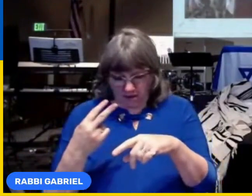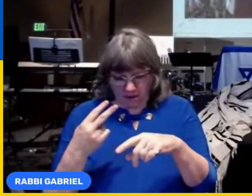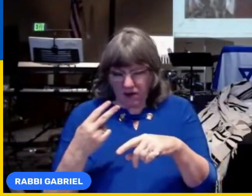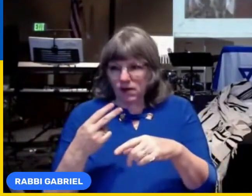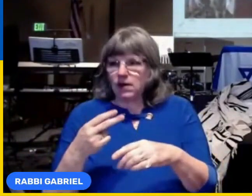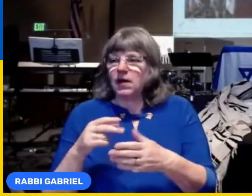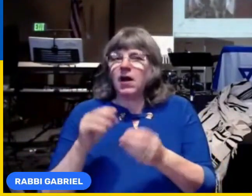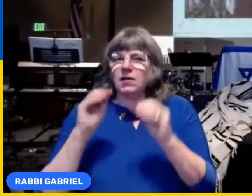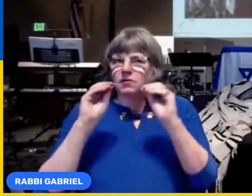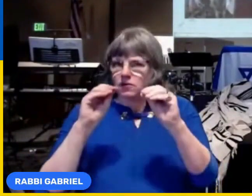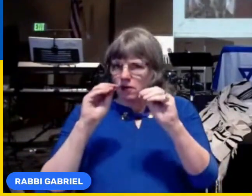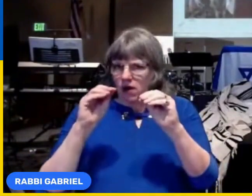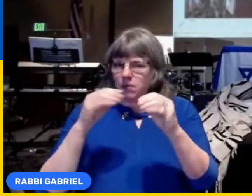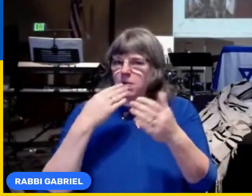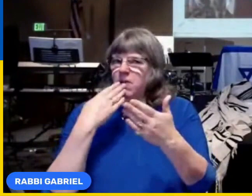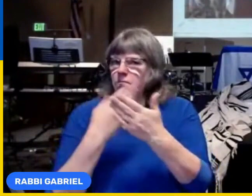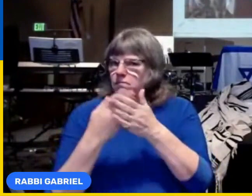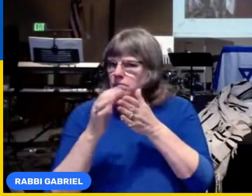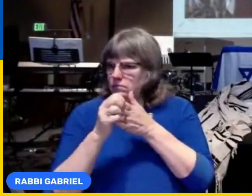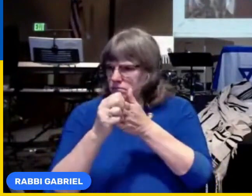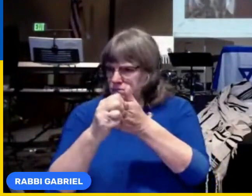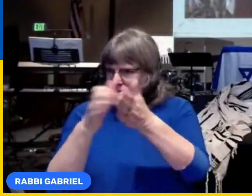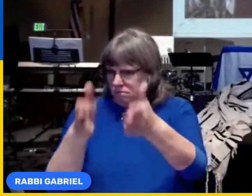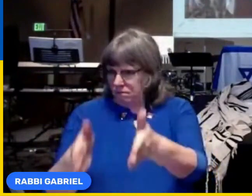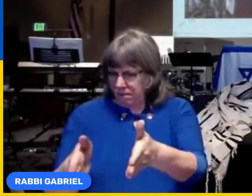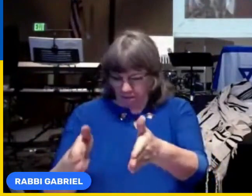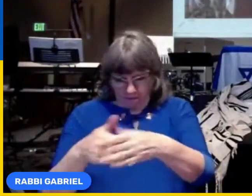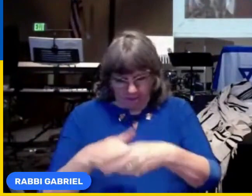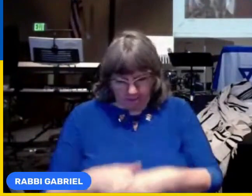the desert, the voice that speaks